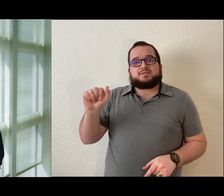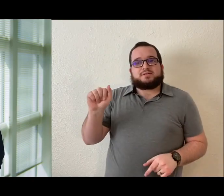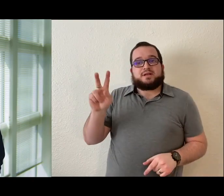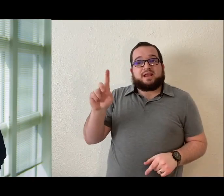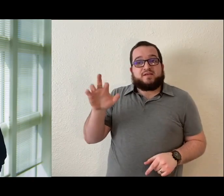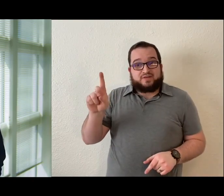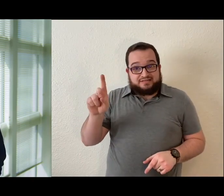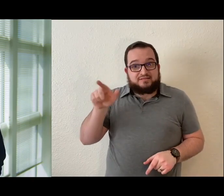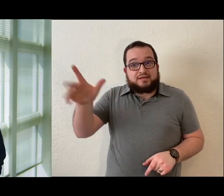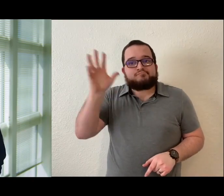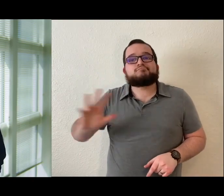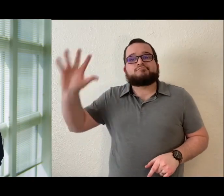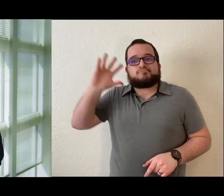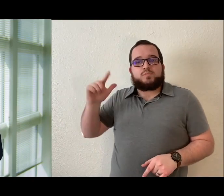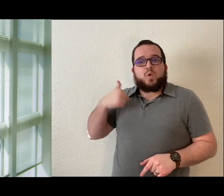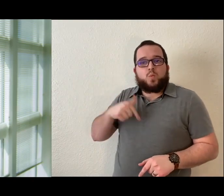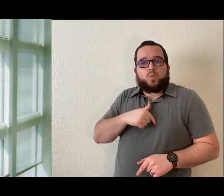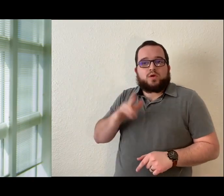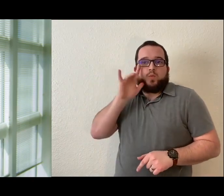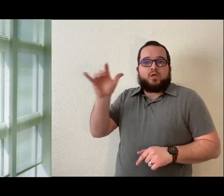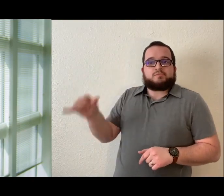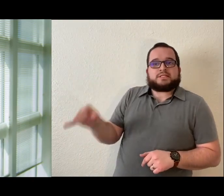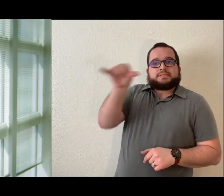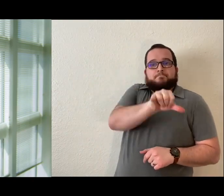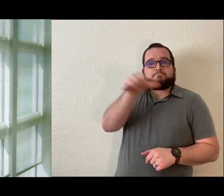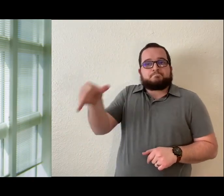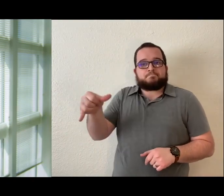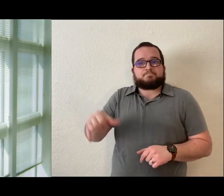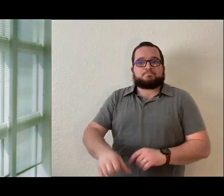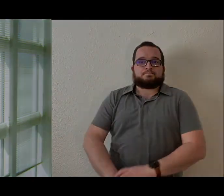this generation, just like David did.